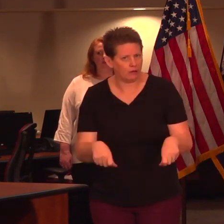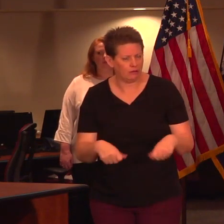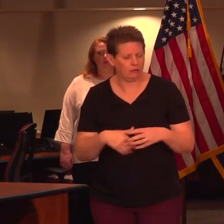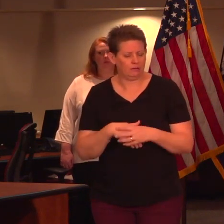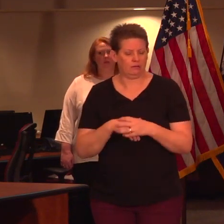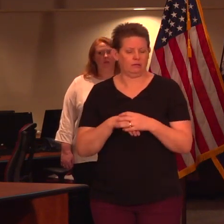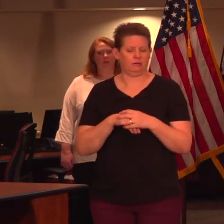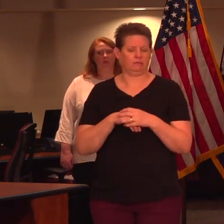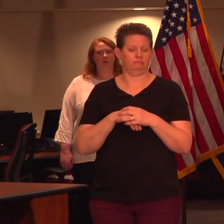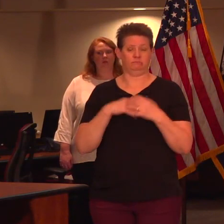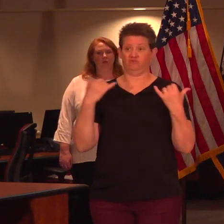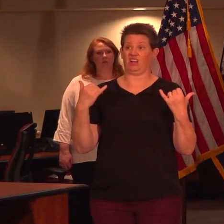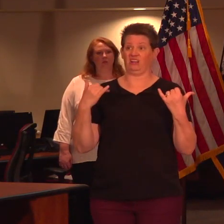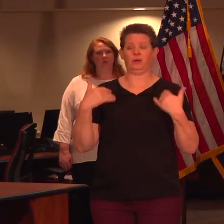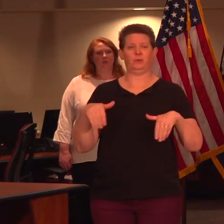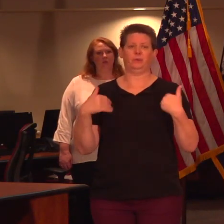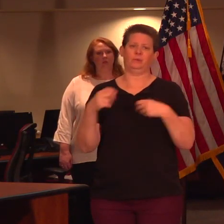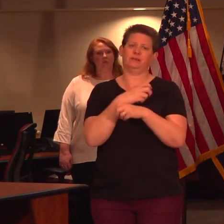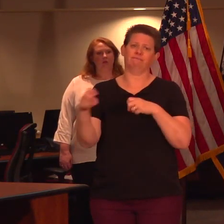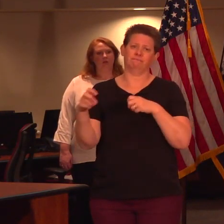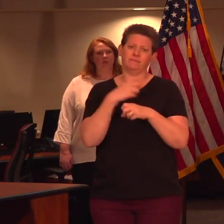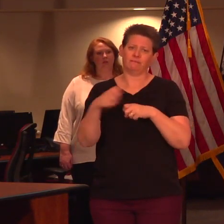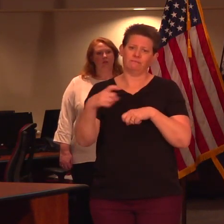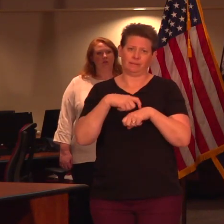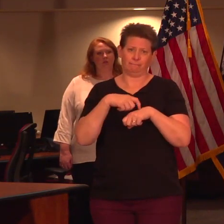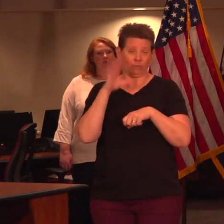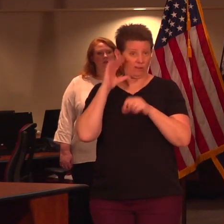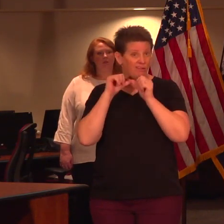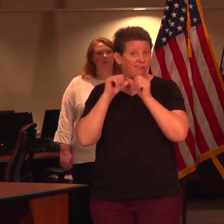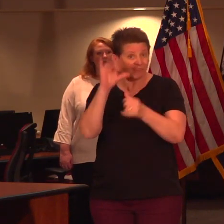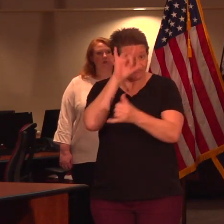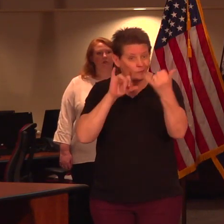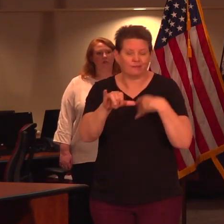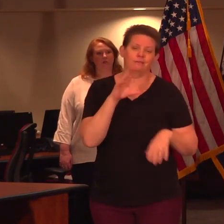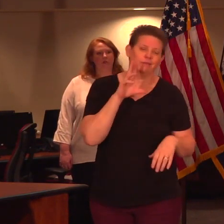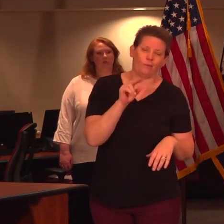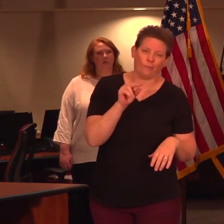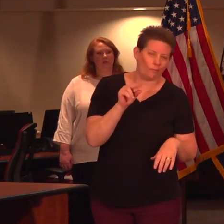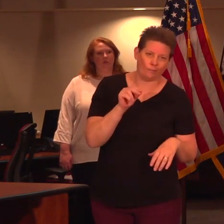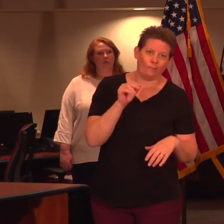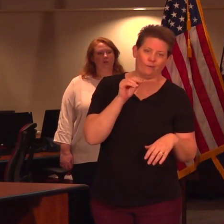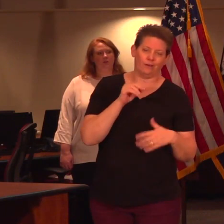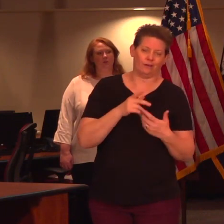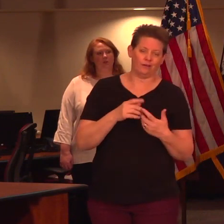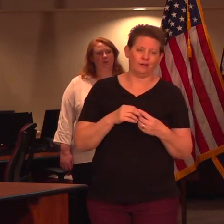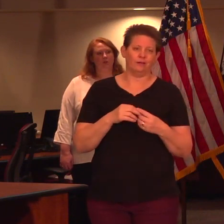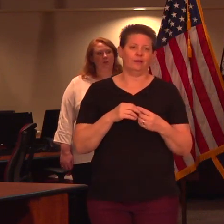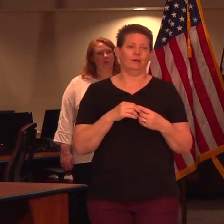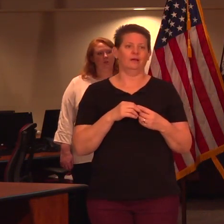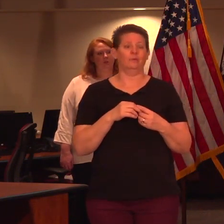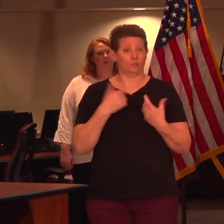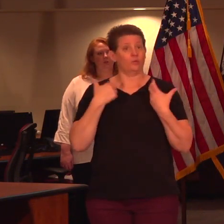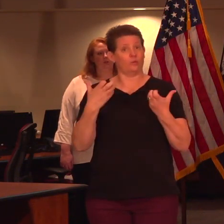because times are tough. This situation is not going to last forever, and we want to pull out